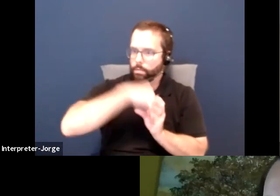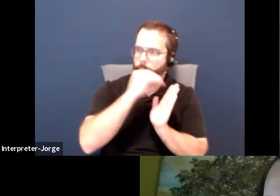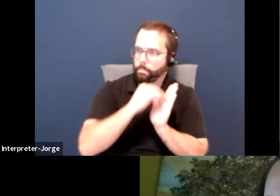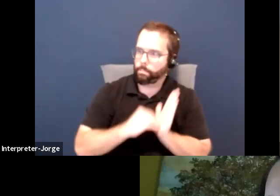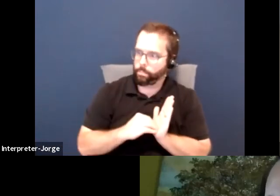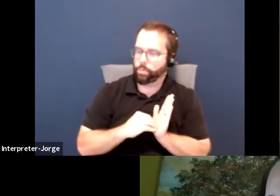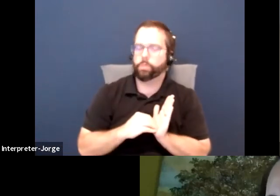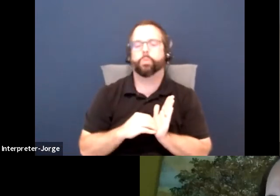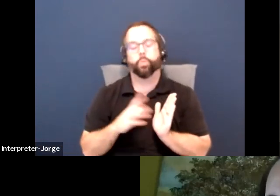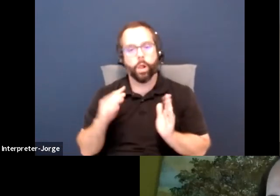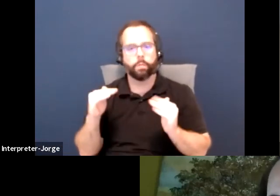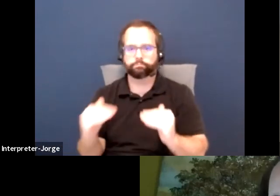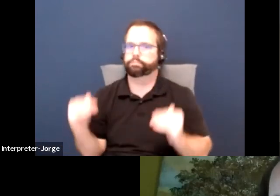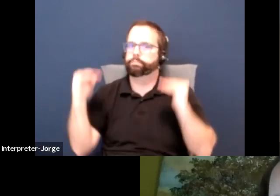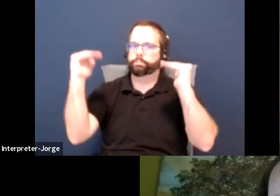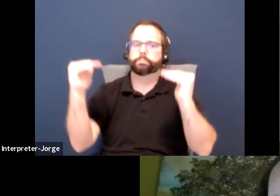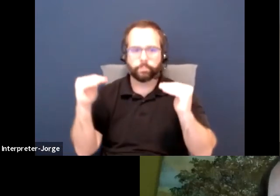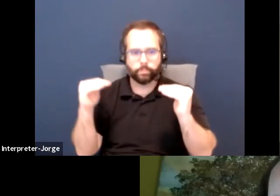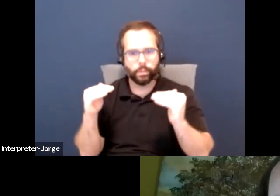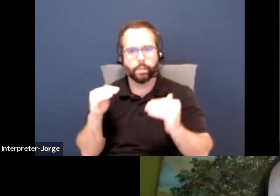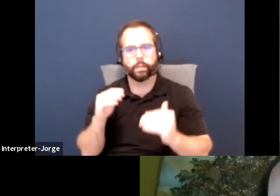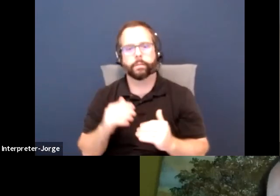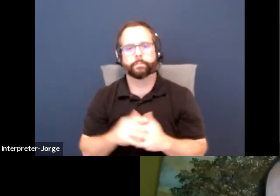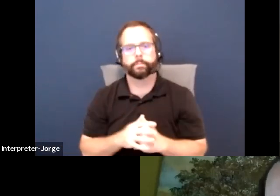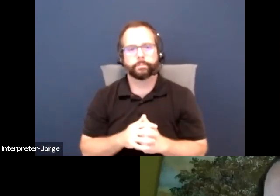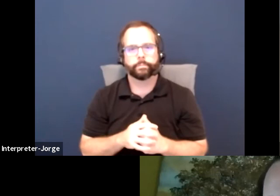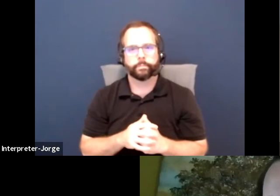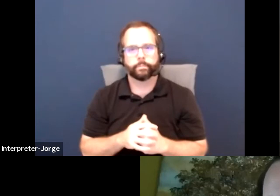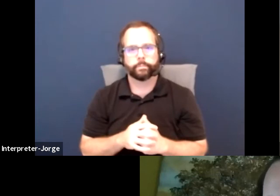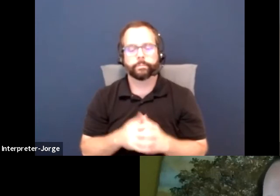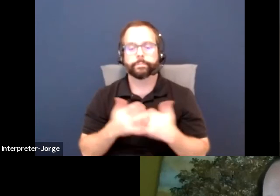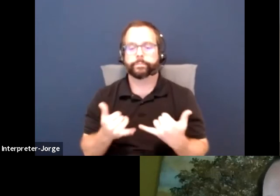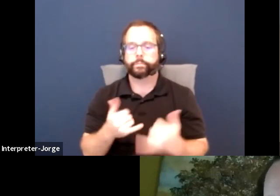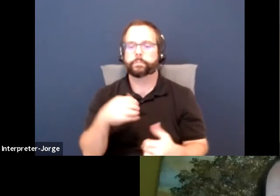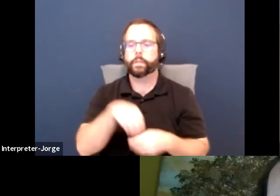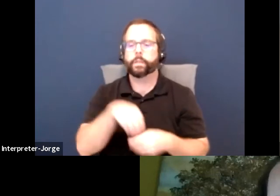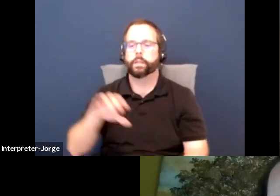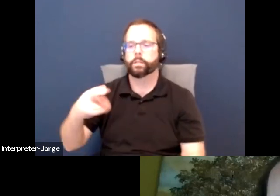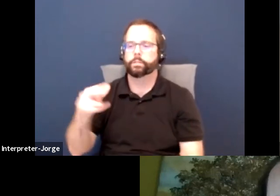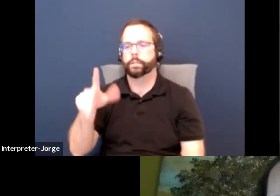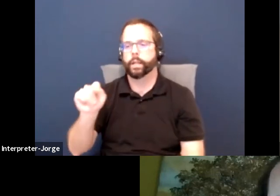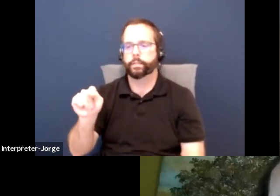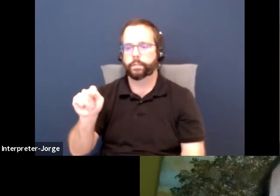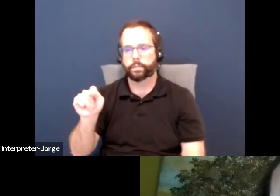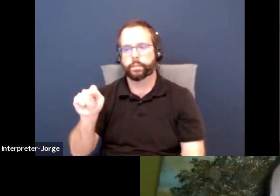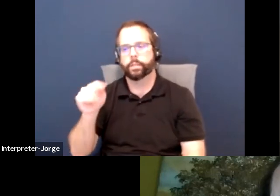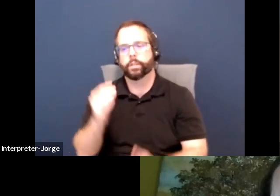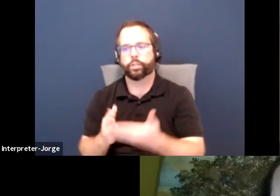Yeah, absolutely. So in the chat, we have a question